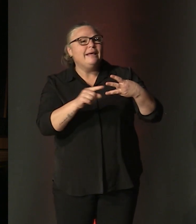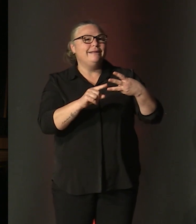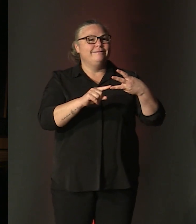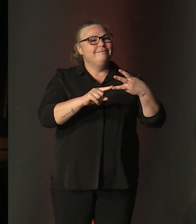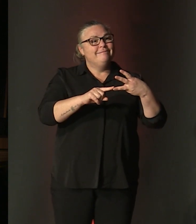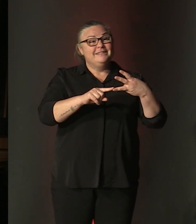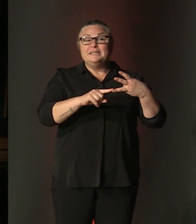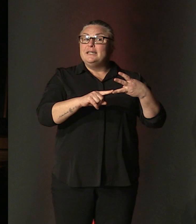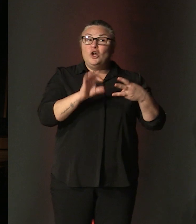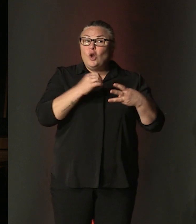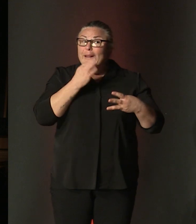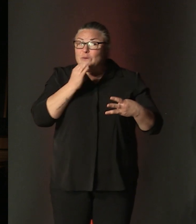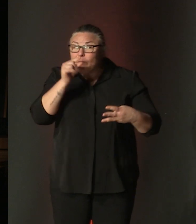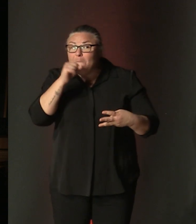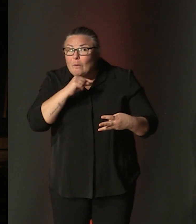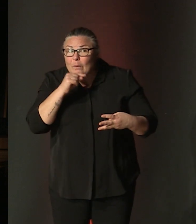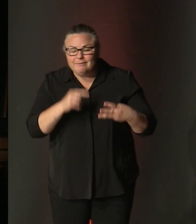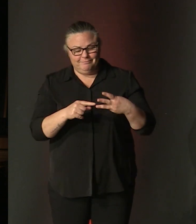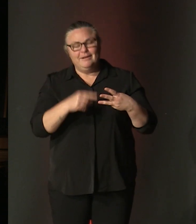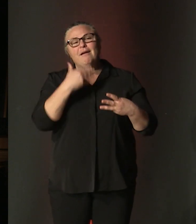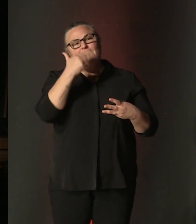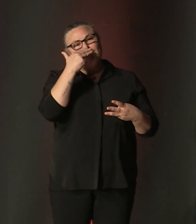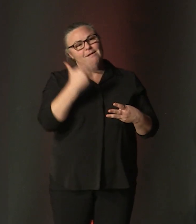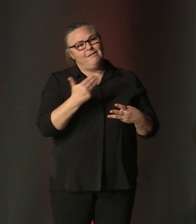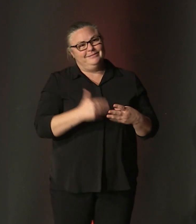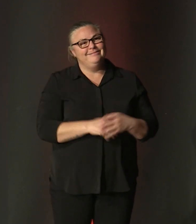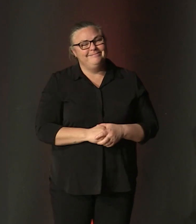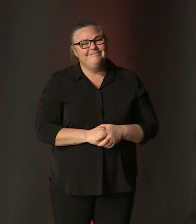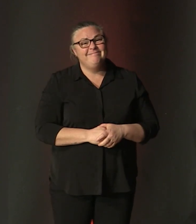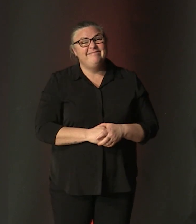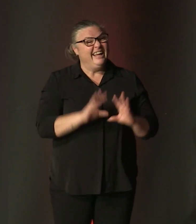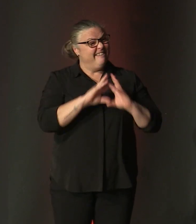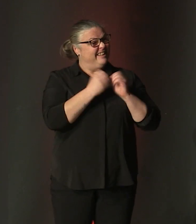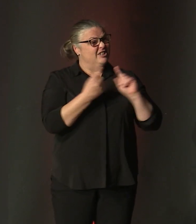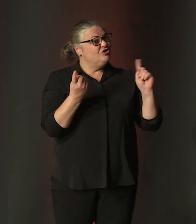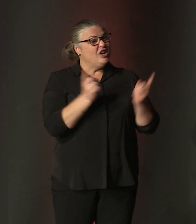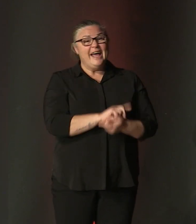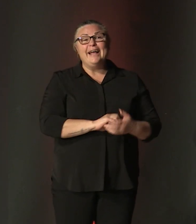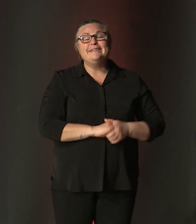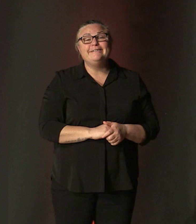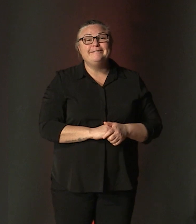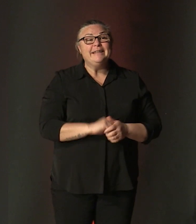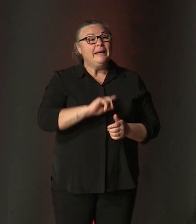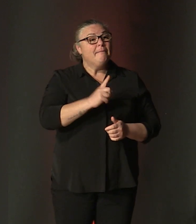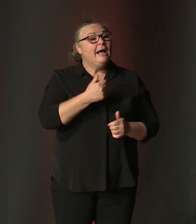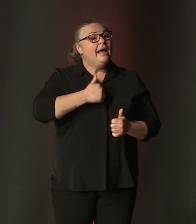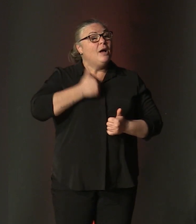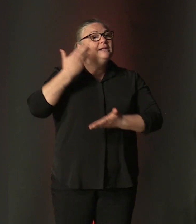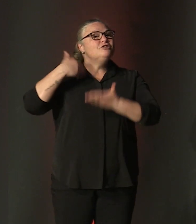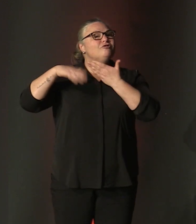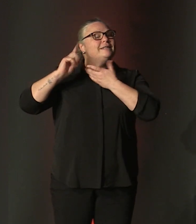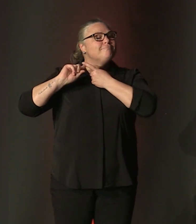23, and Sam is a not-so-little 19. The context has changed, but